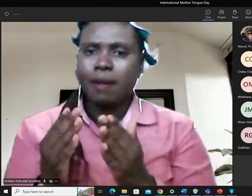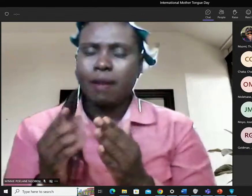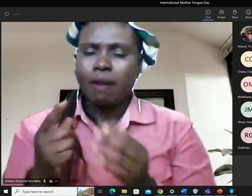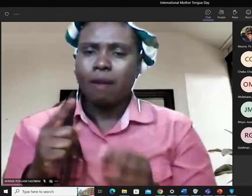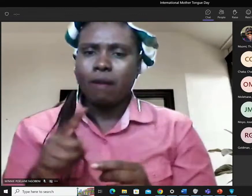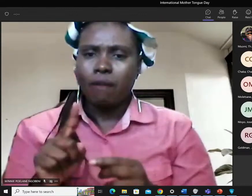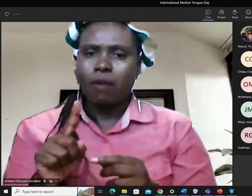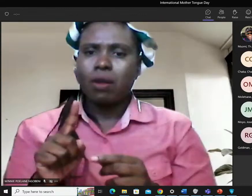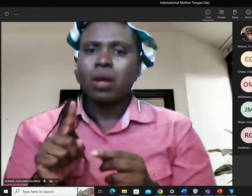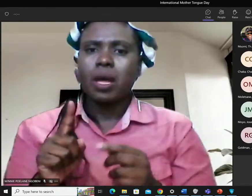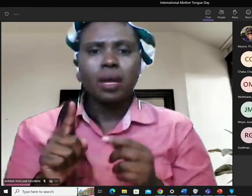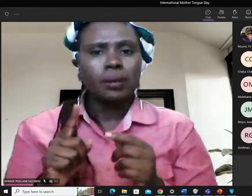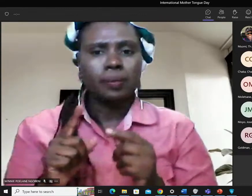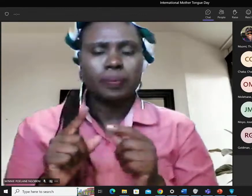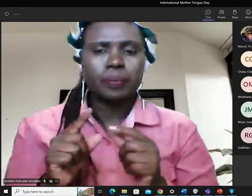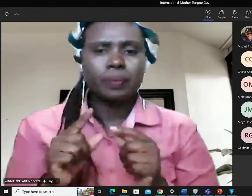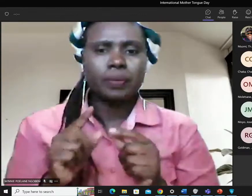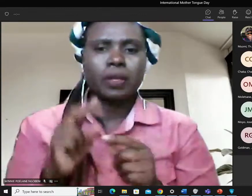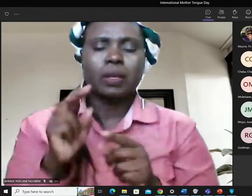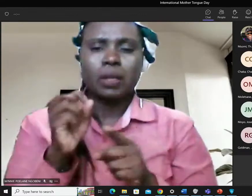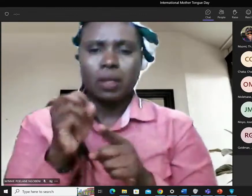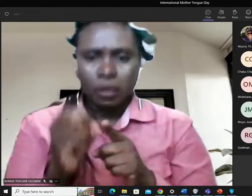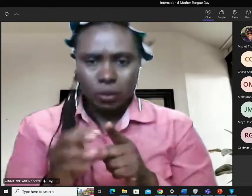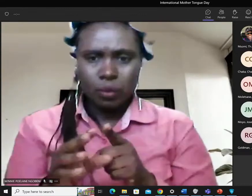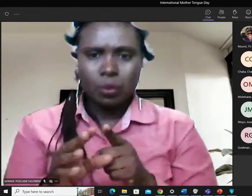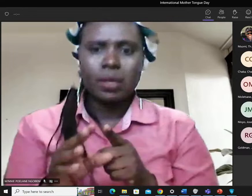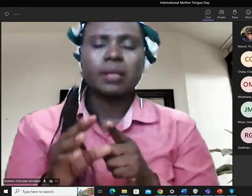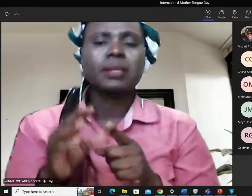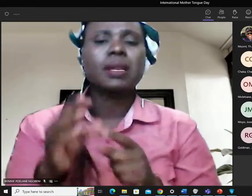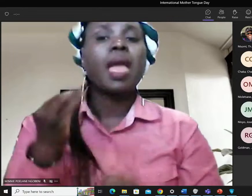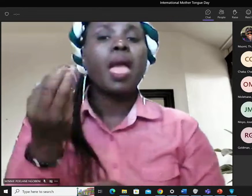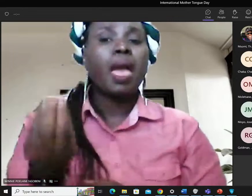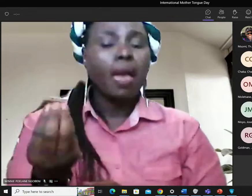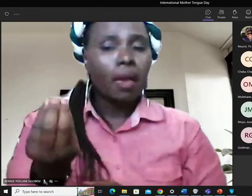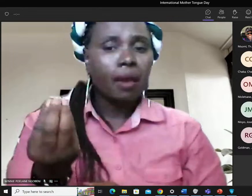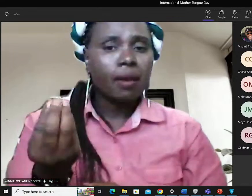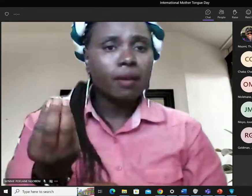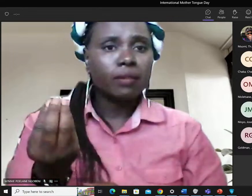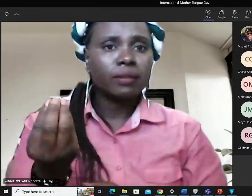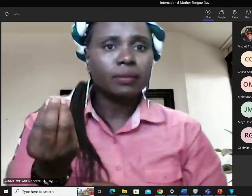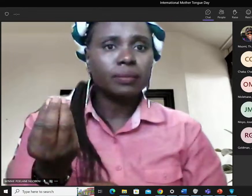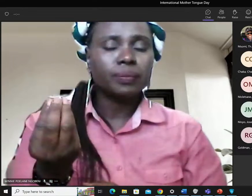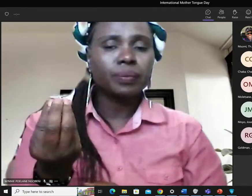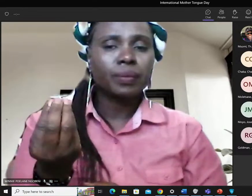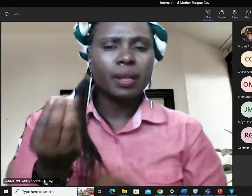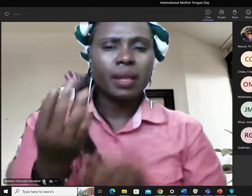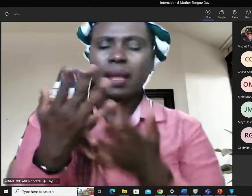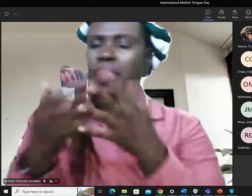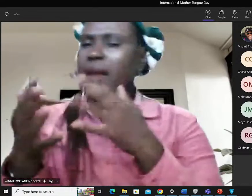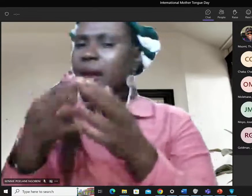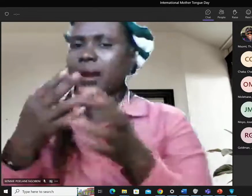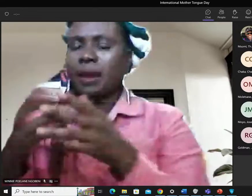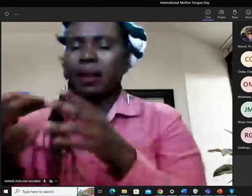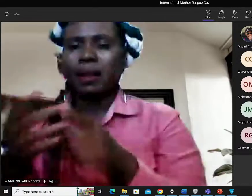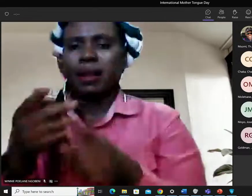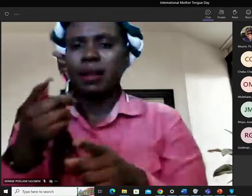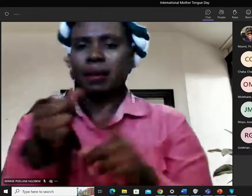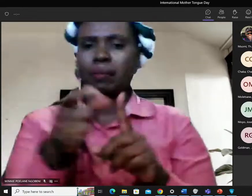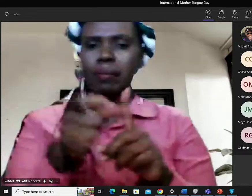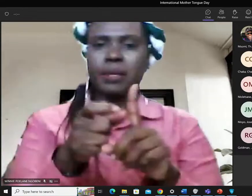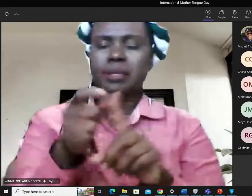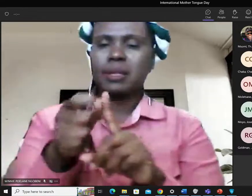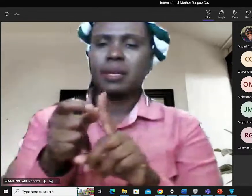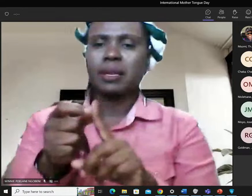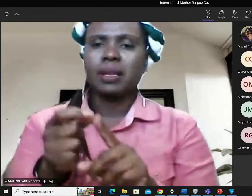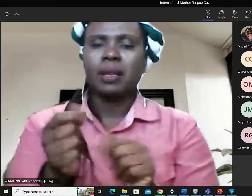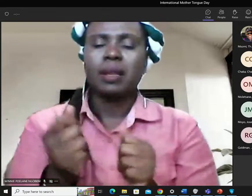Everything that we do, I'm sure if I can't actually identify anyone that was in our course in the